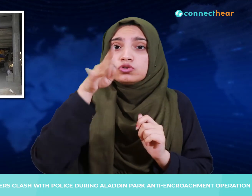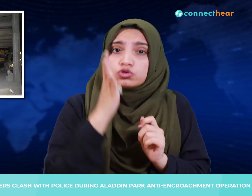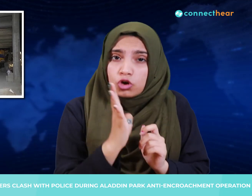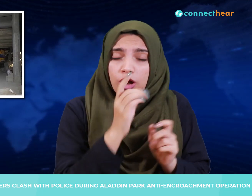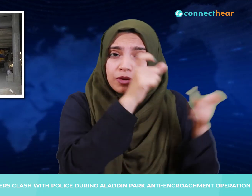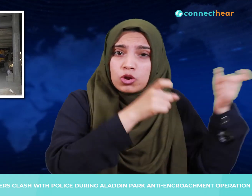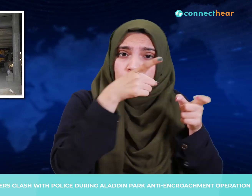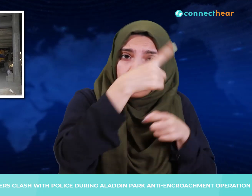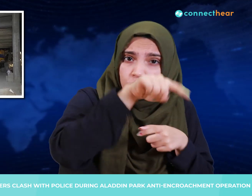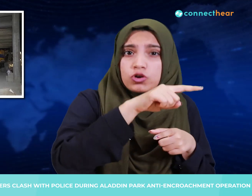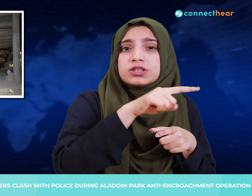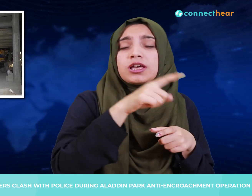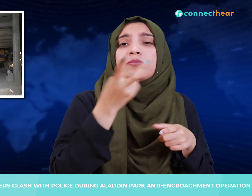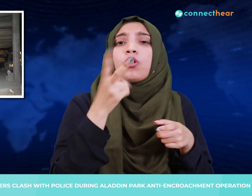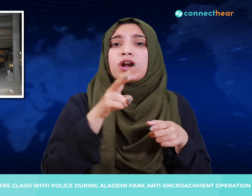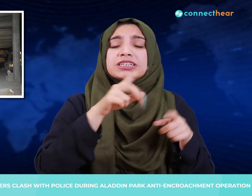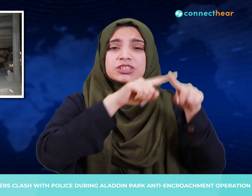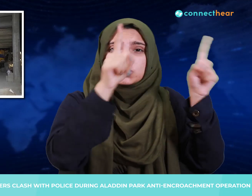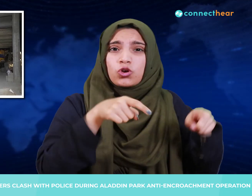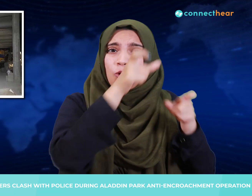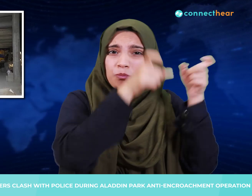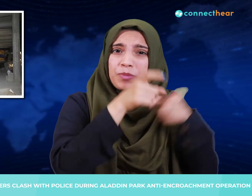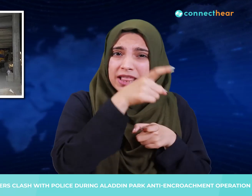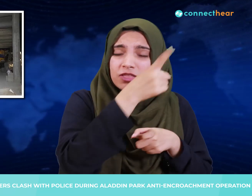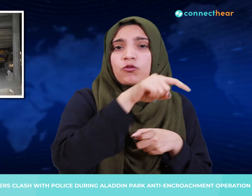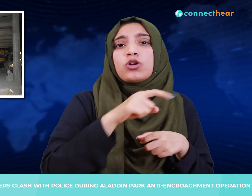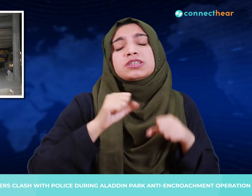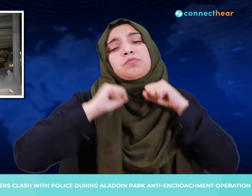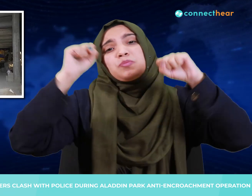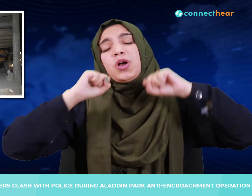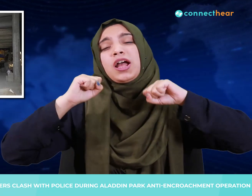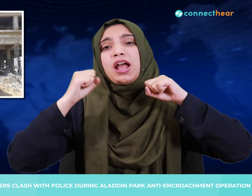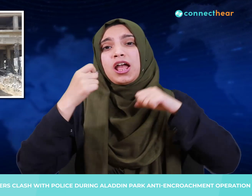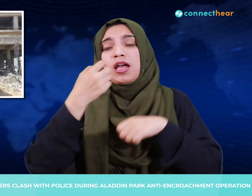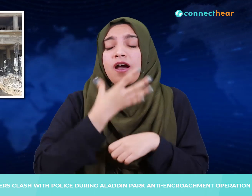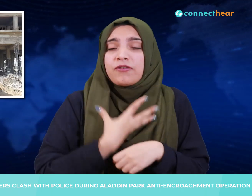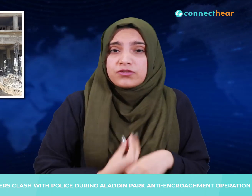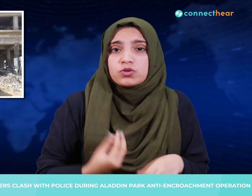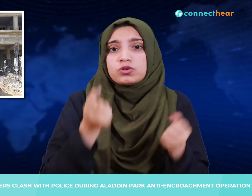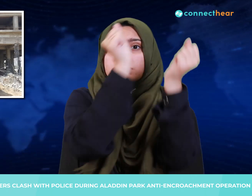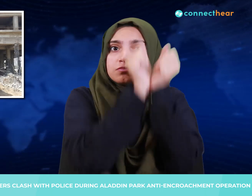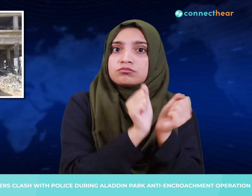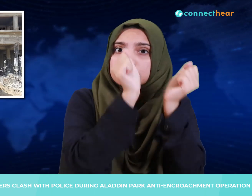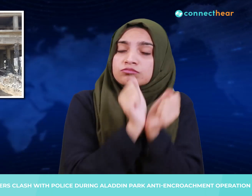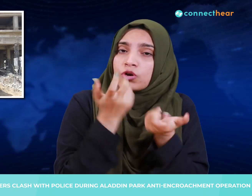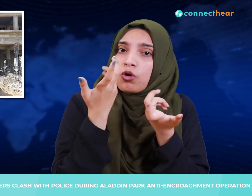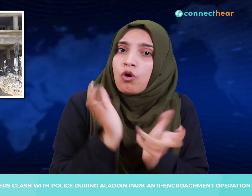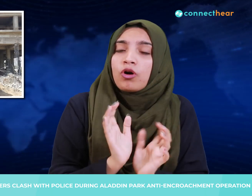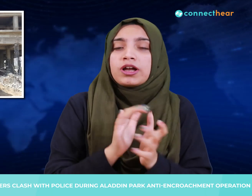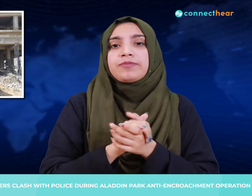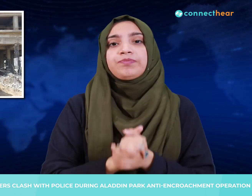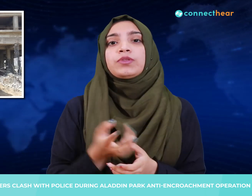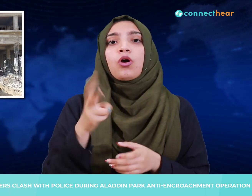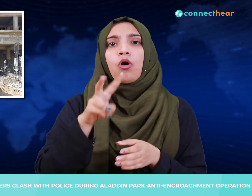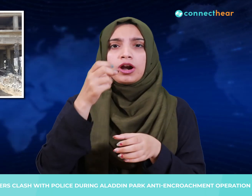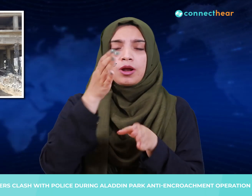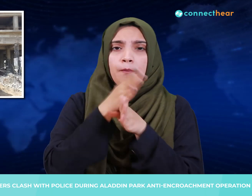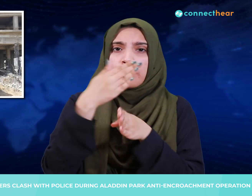also fired in the air in an attempt to disperse the protesters. The provincial authorities halted the operation